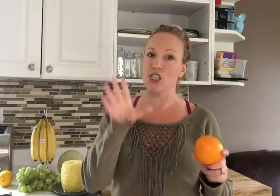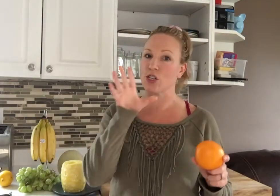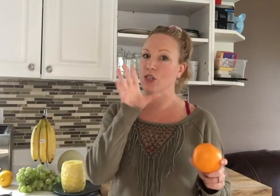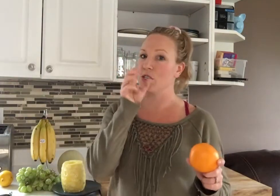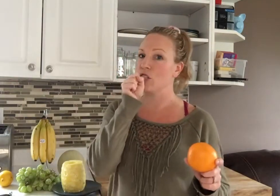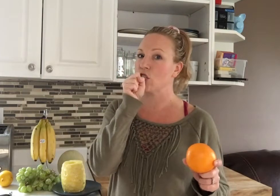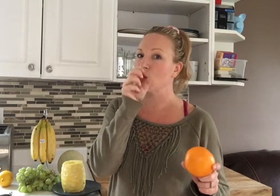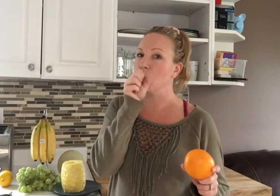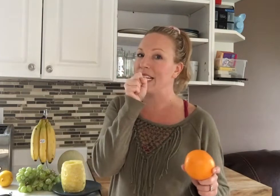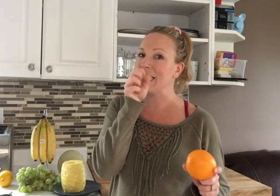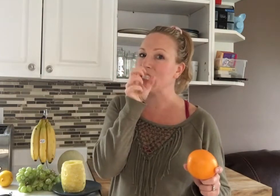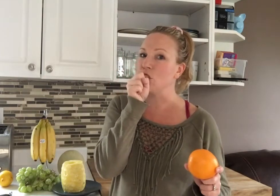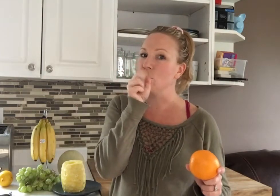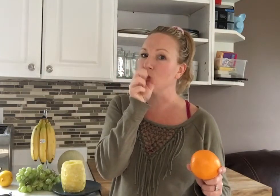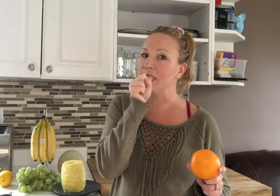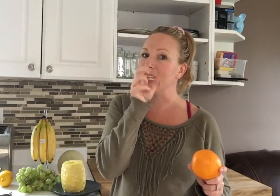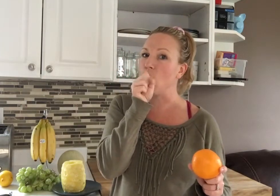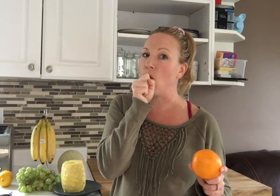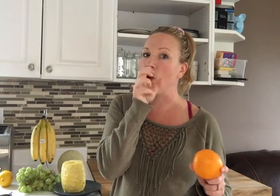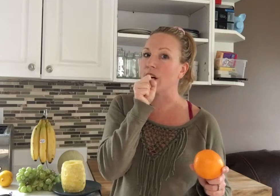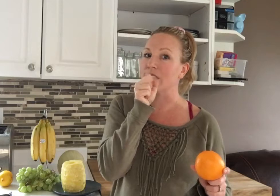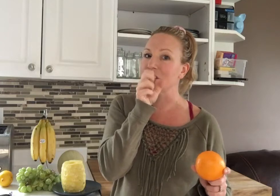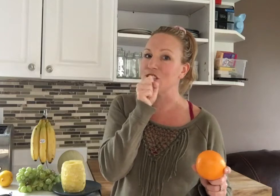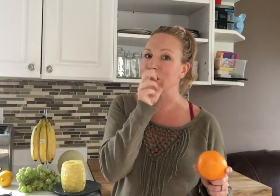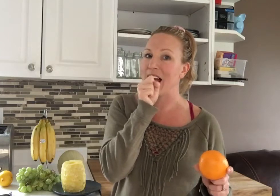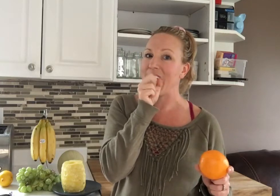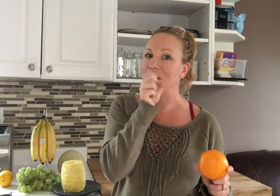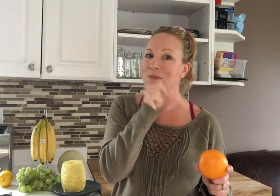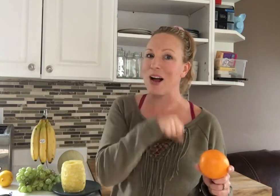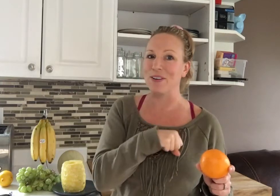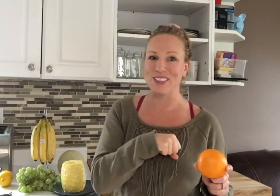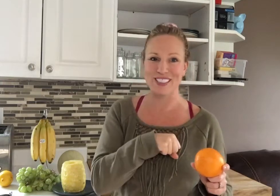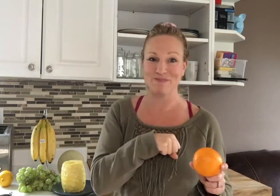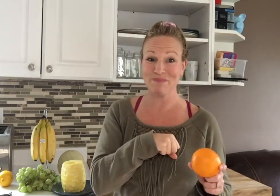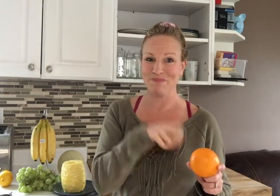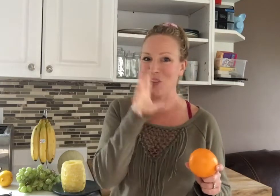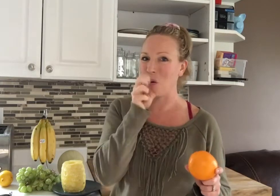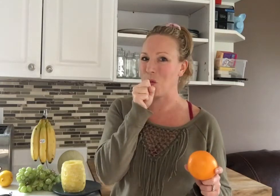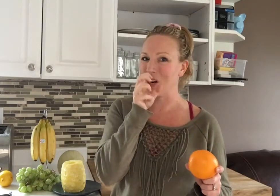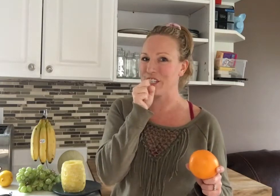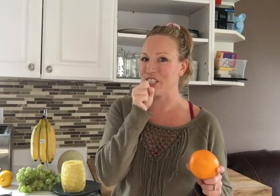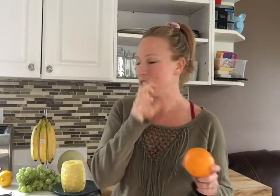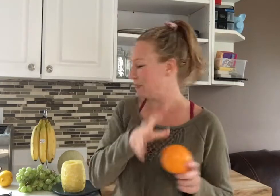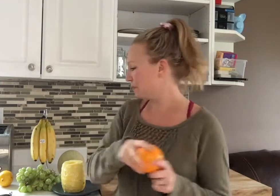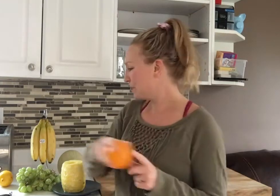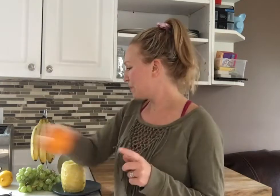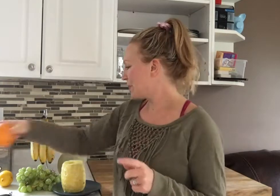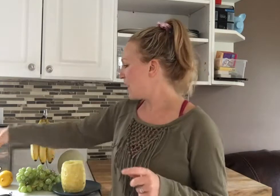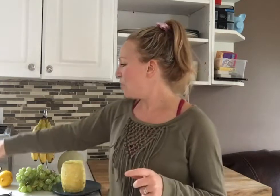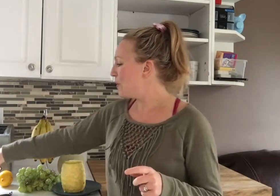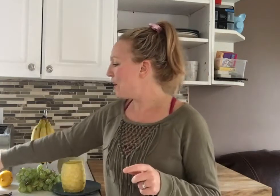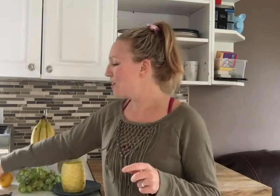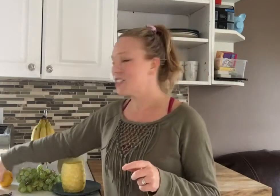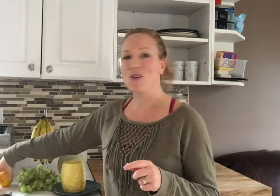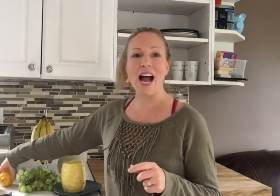So you squeeze a juicy orange at your mouth. Orange. We also